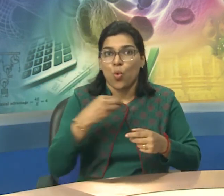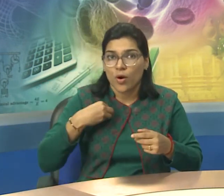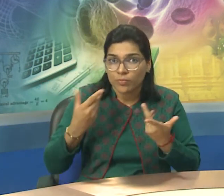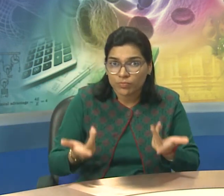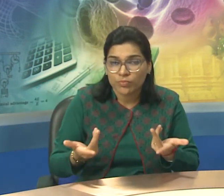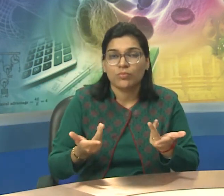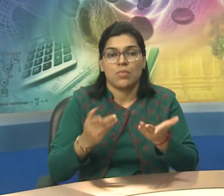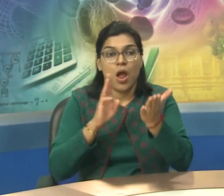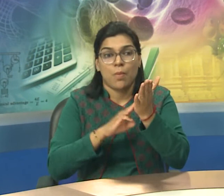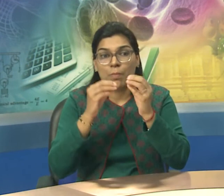that is